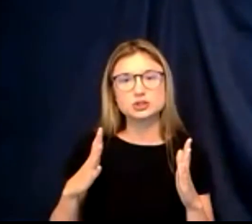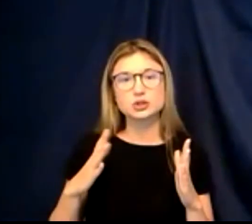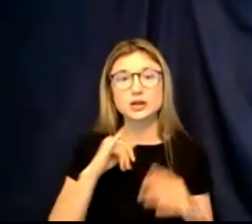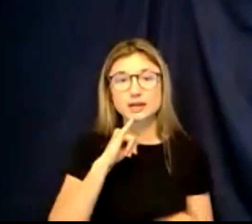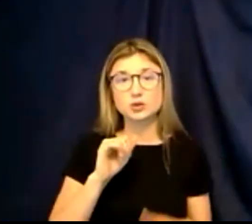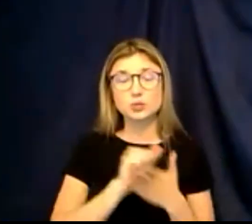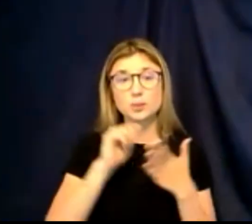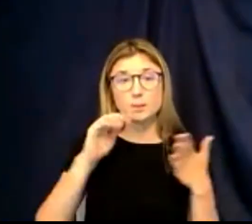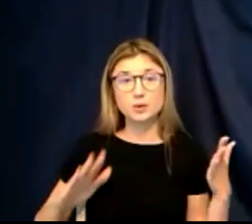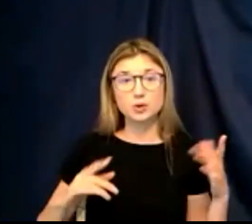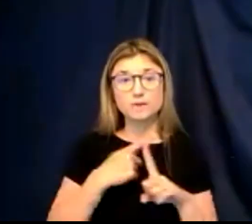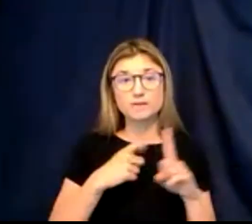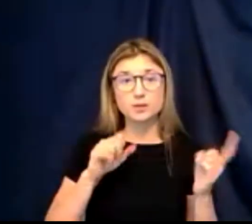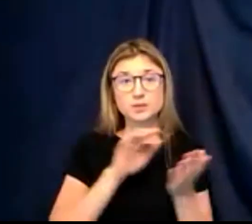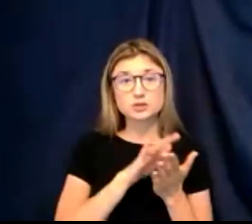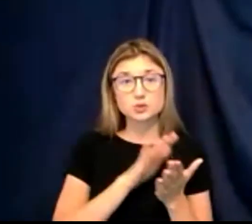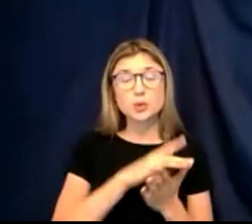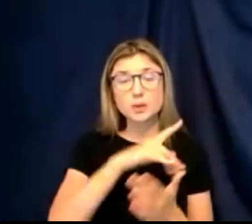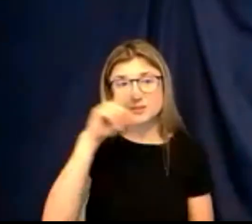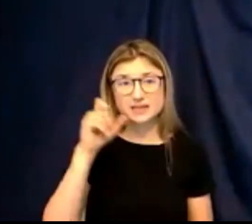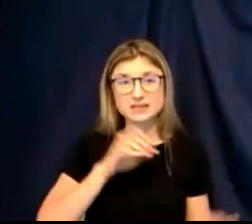removed from a school because of their behavior